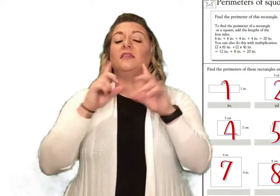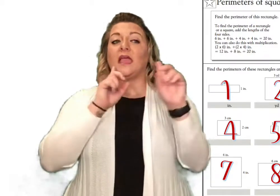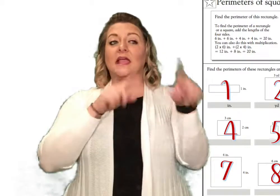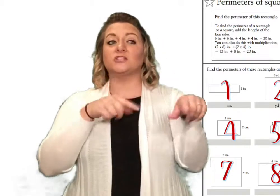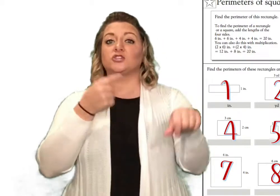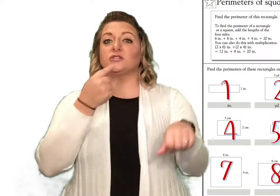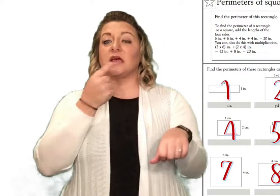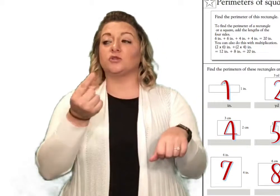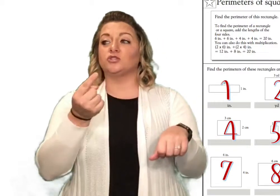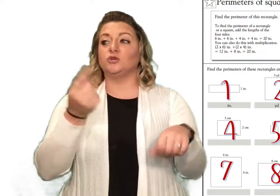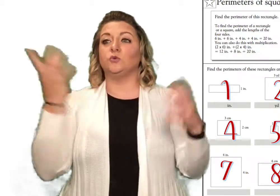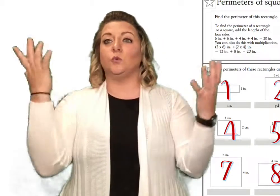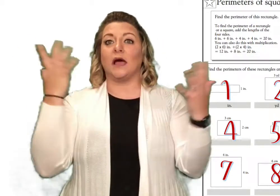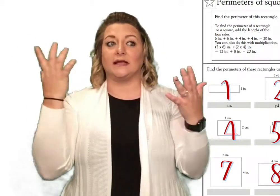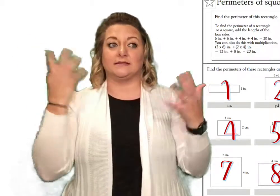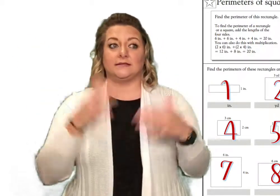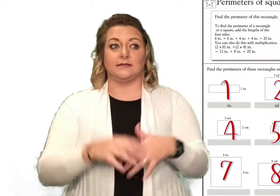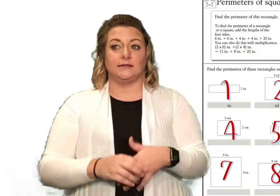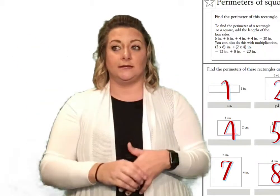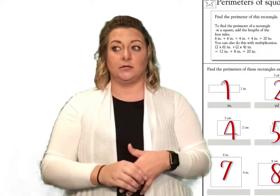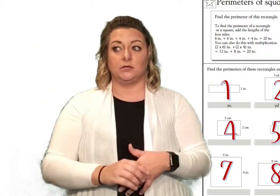The answer tells you what?